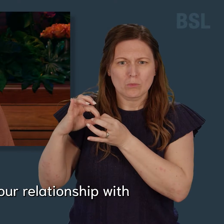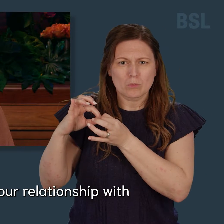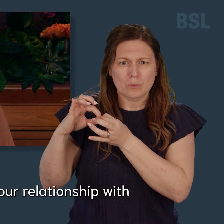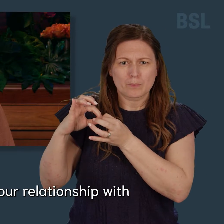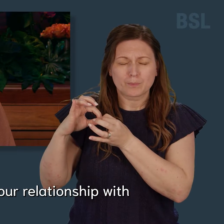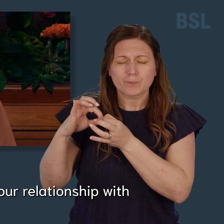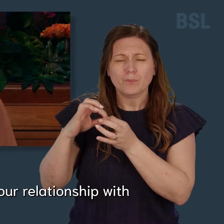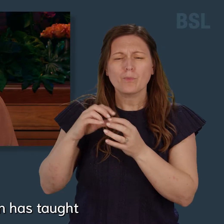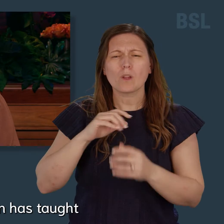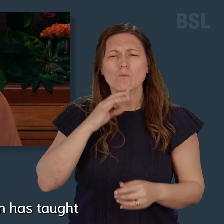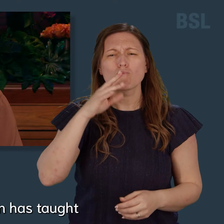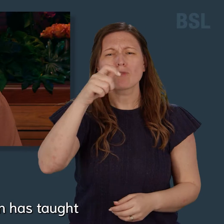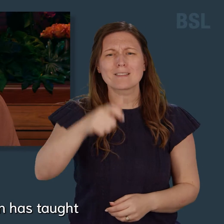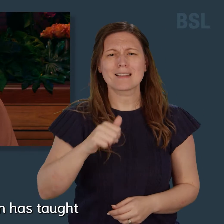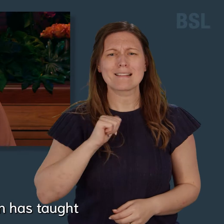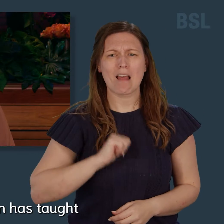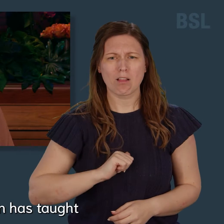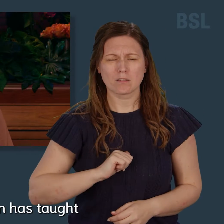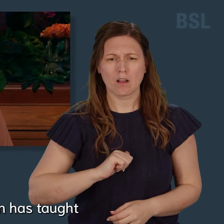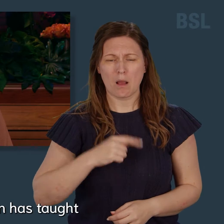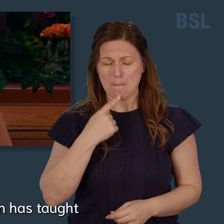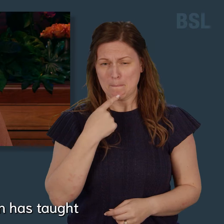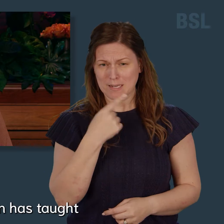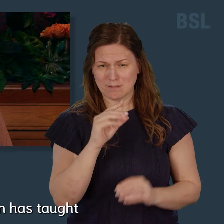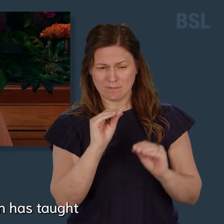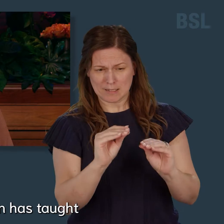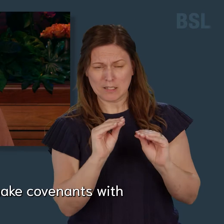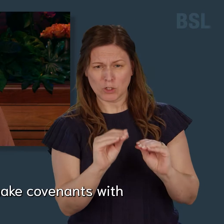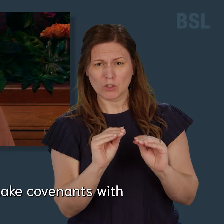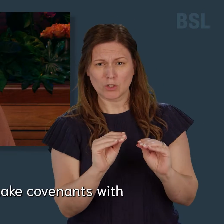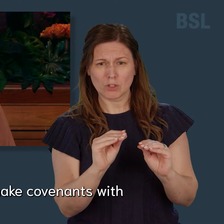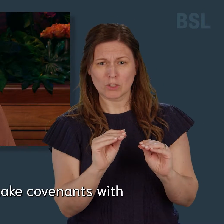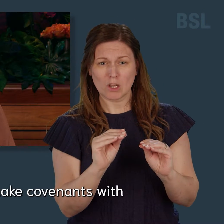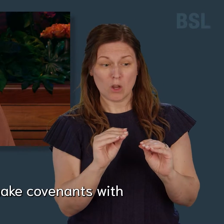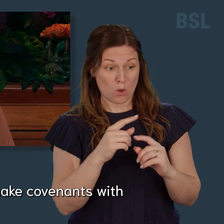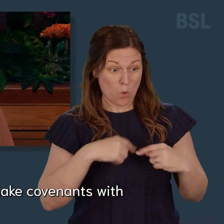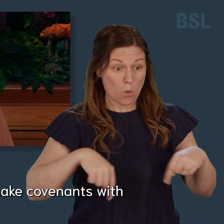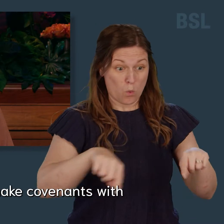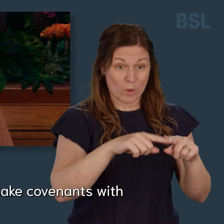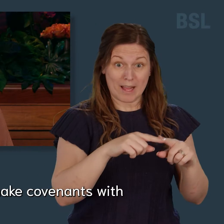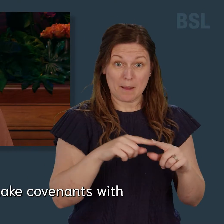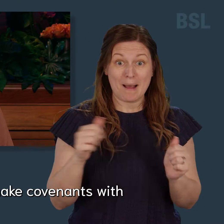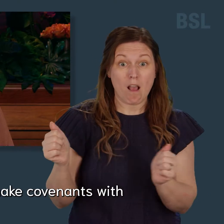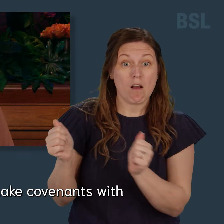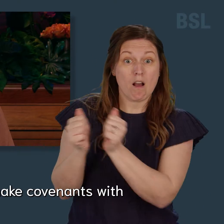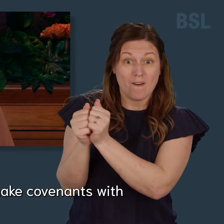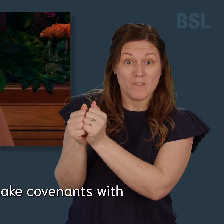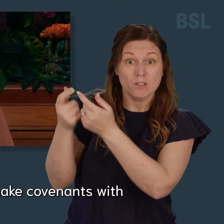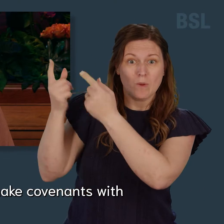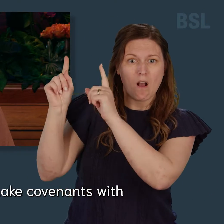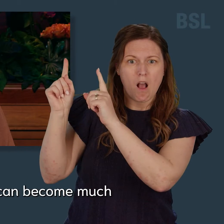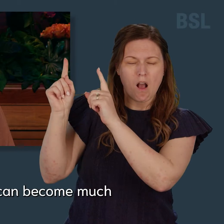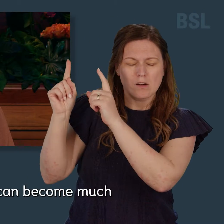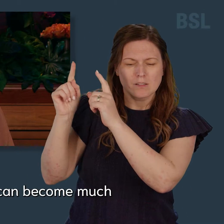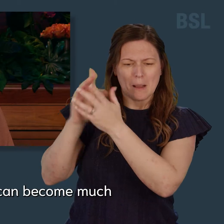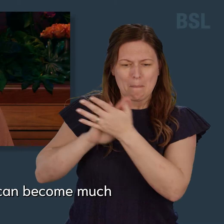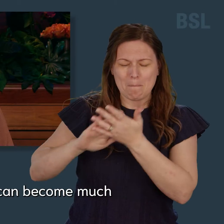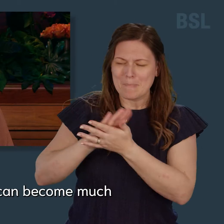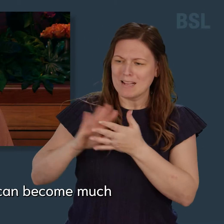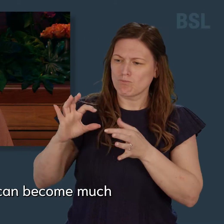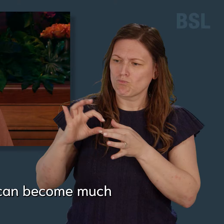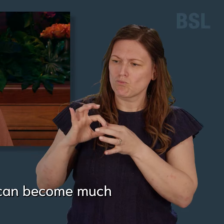Him. President Russell M. Nelson has taught that when we choose to make covenants with God,